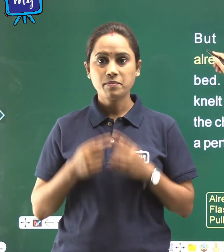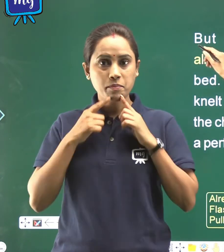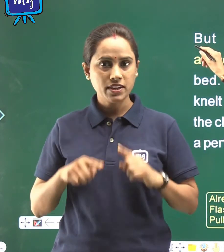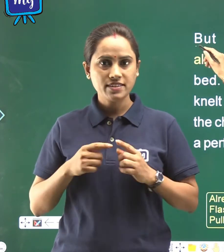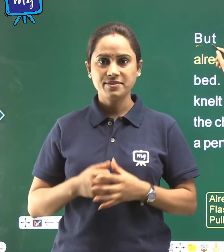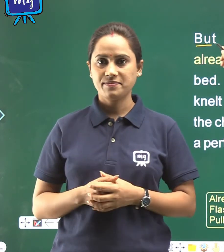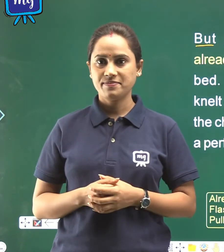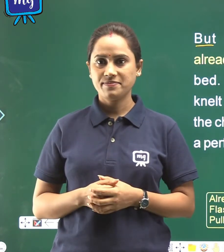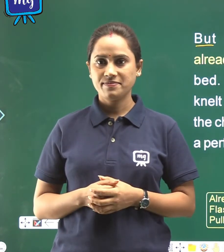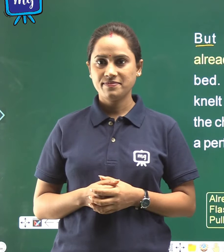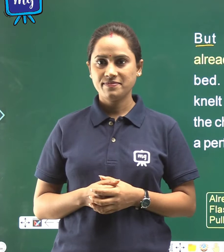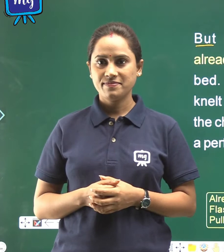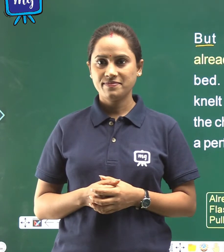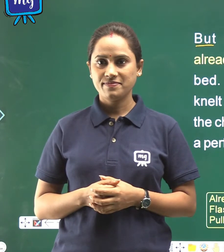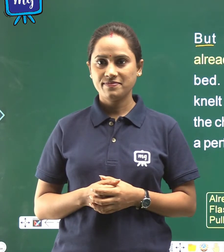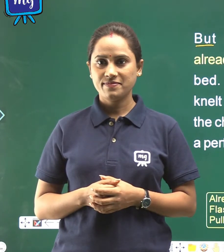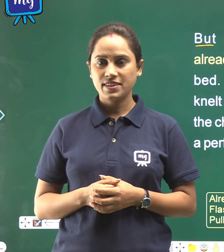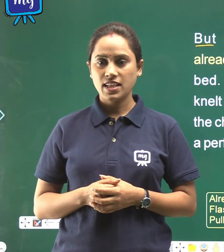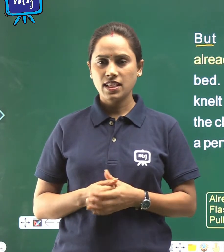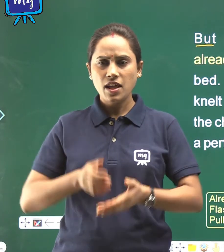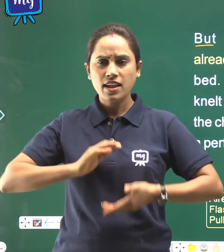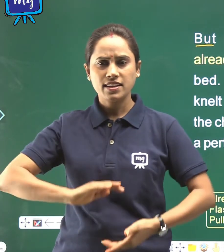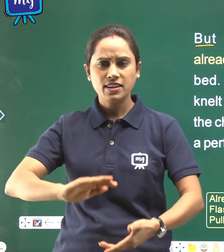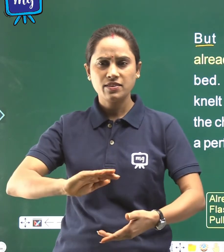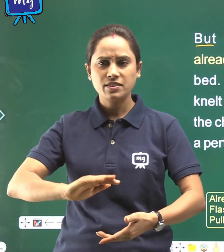But the midwife